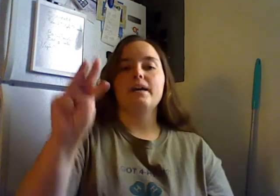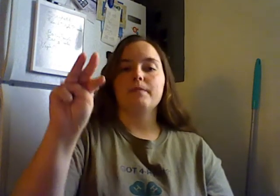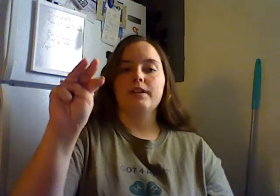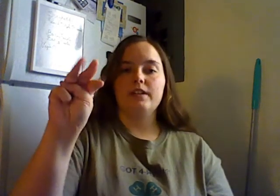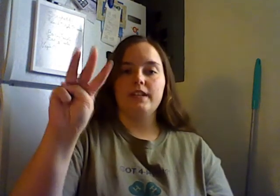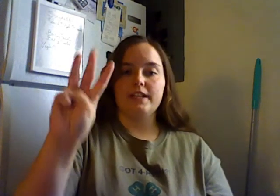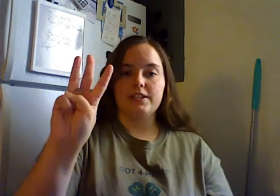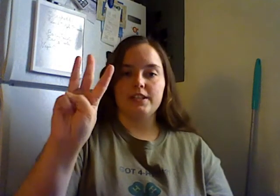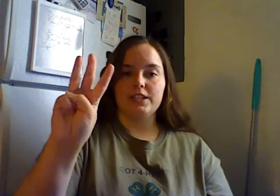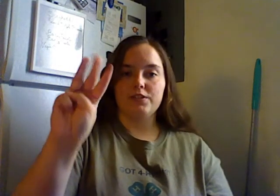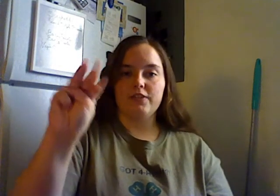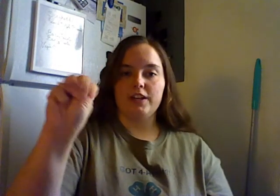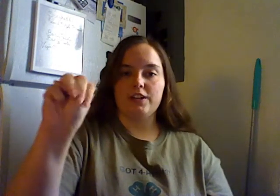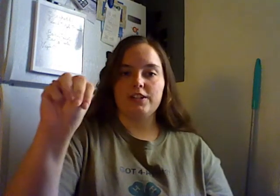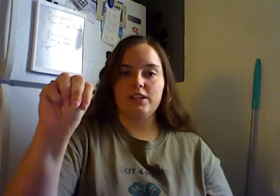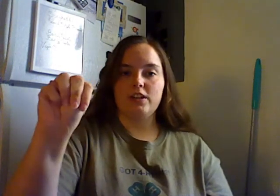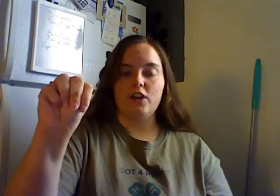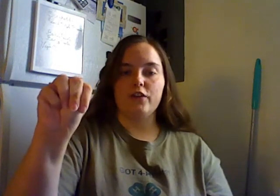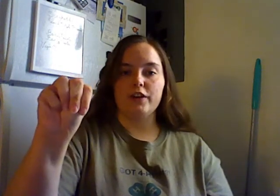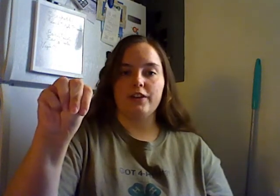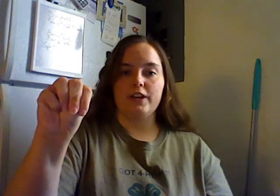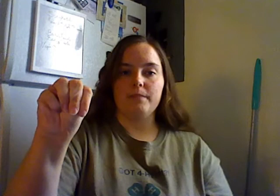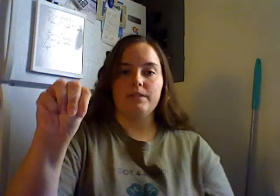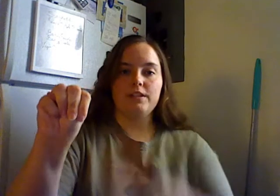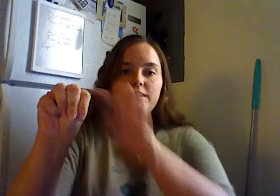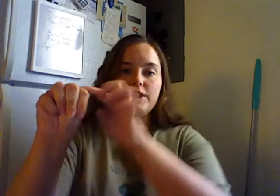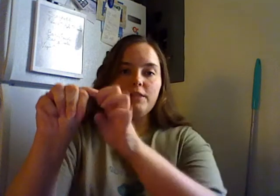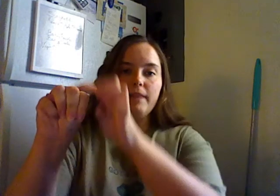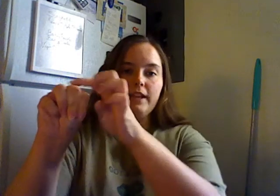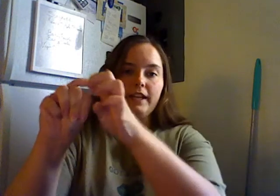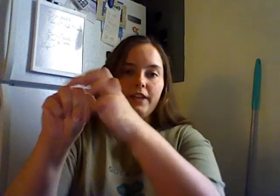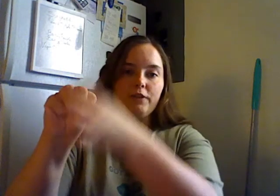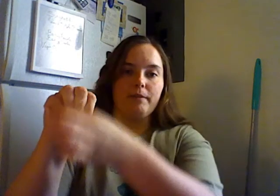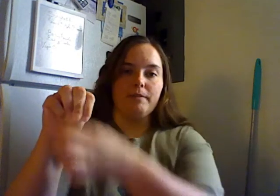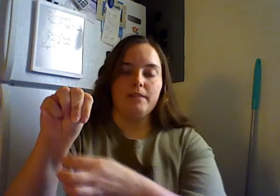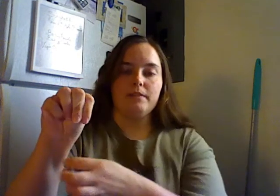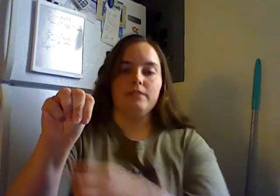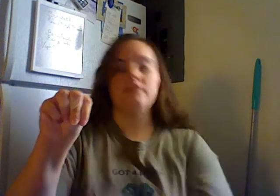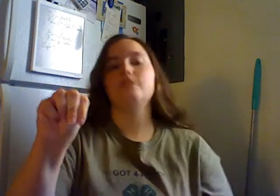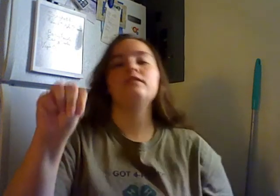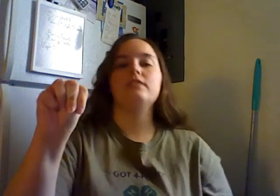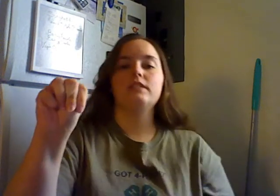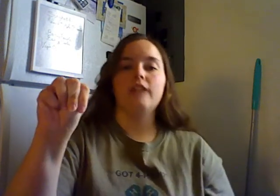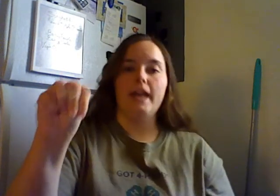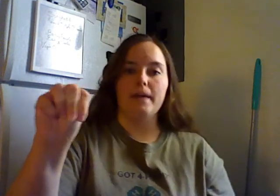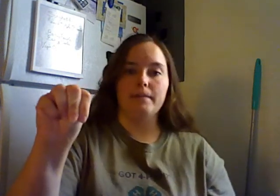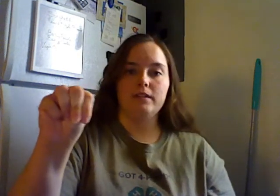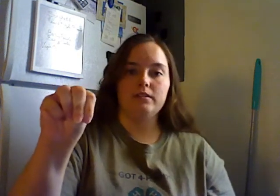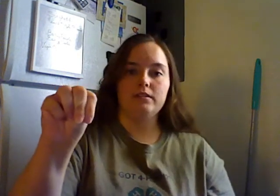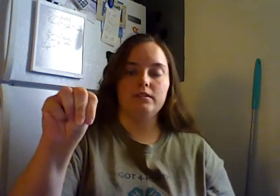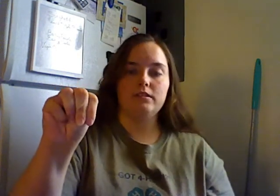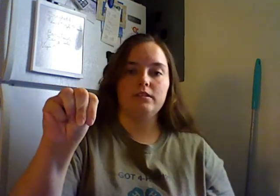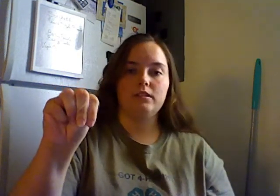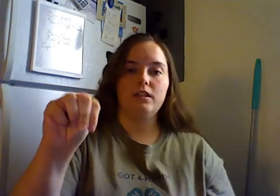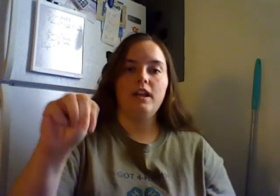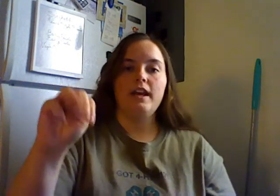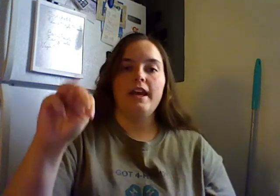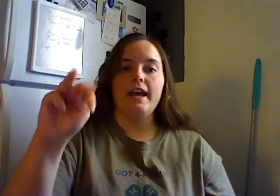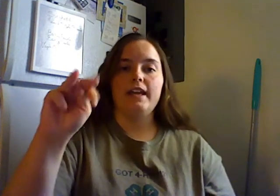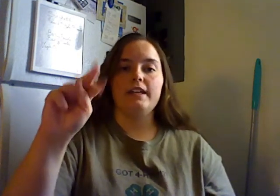M is these 3 fingers over your thumb. So you make like a 3-bumped M. M. N